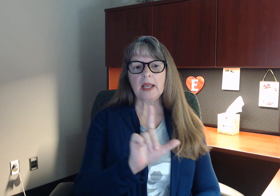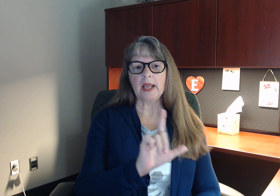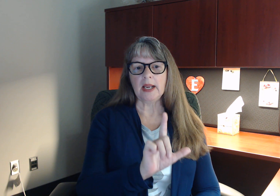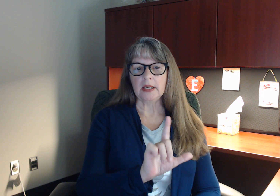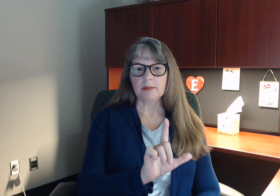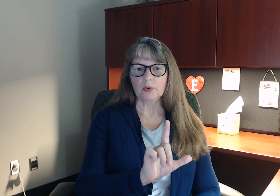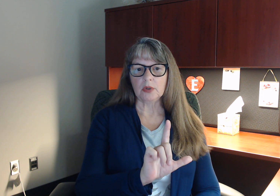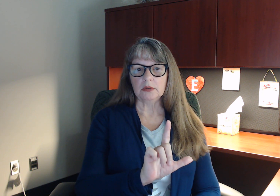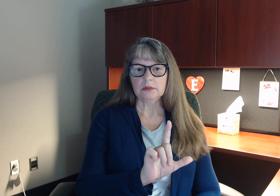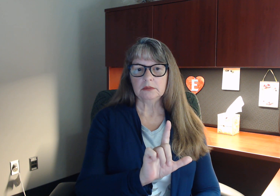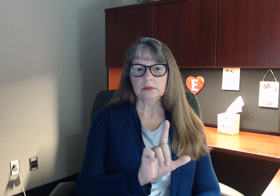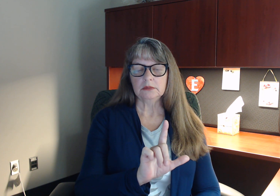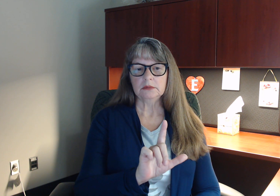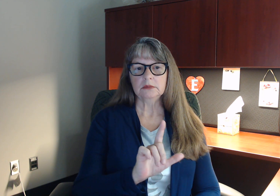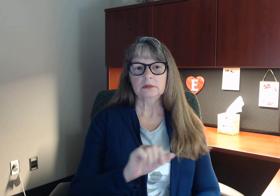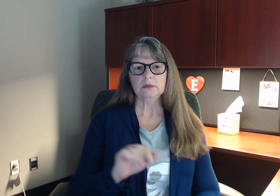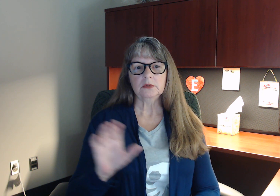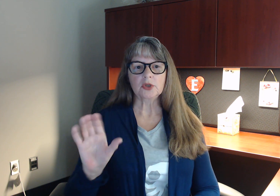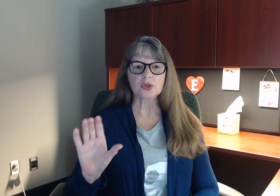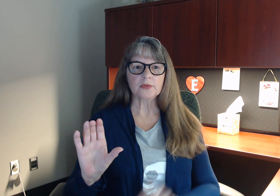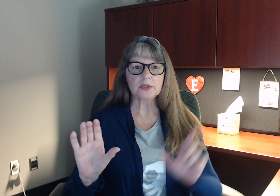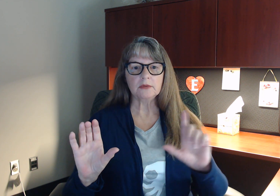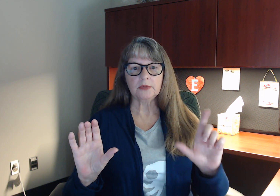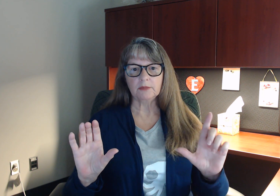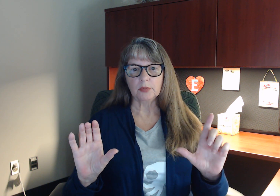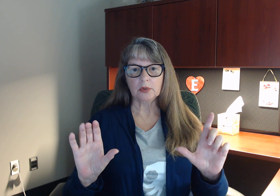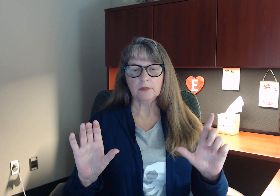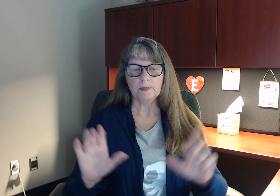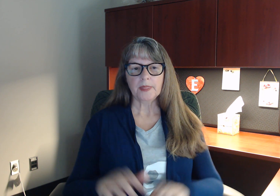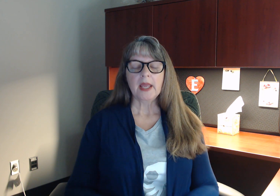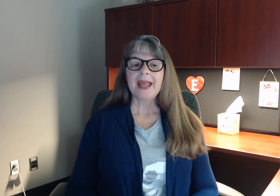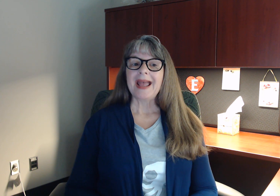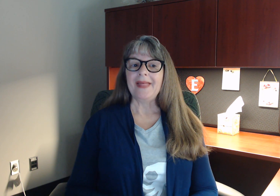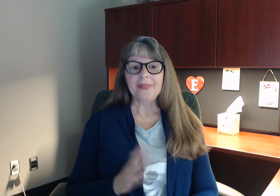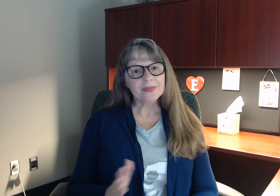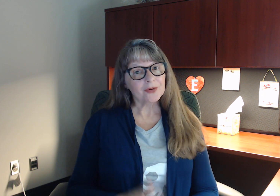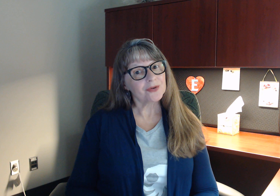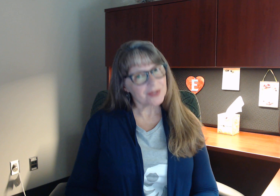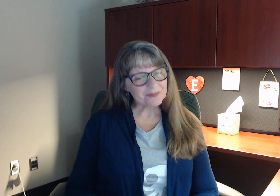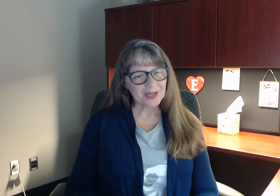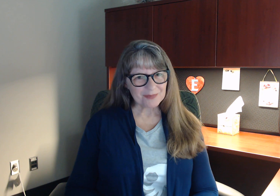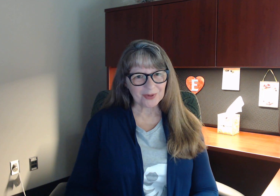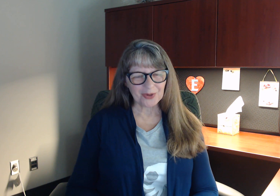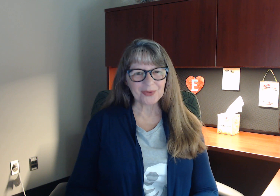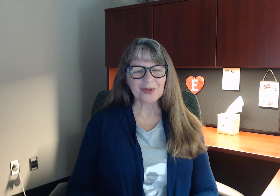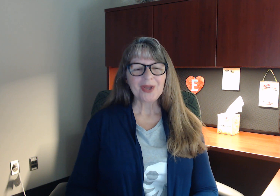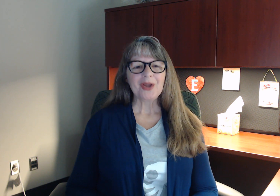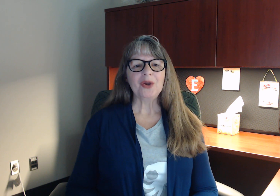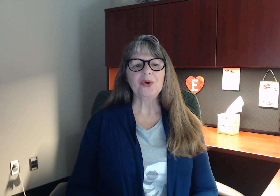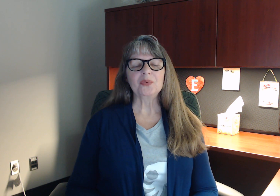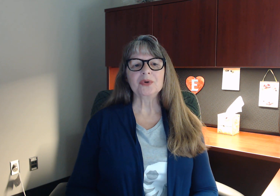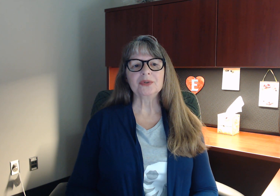and liberal. Conservative, liberal. And then there are some people who will